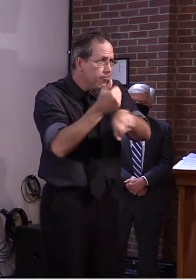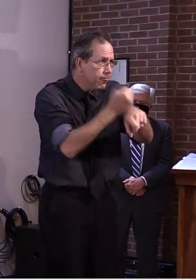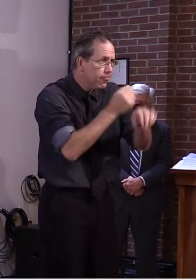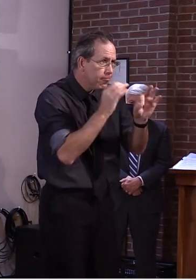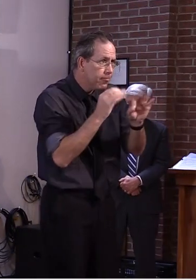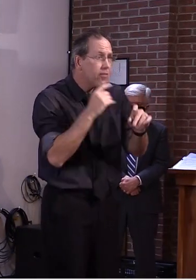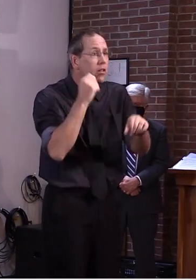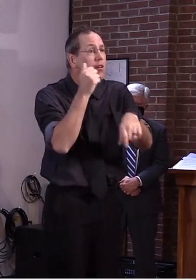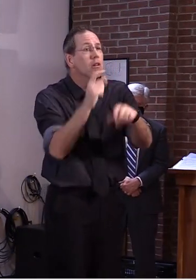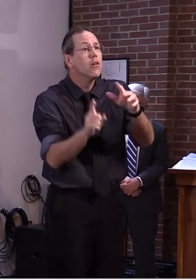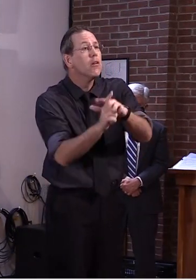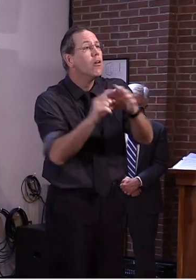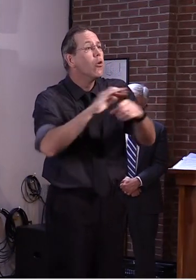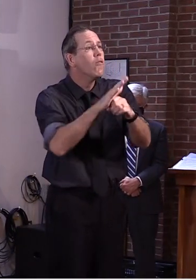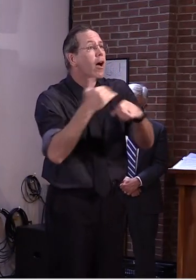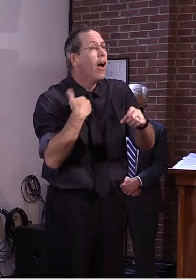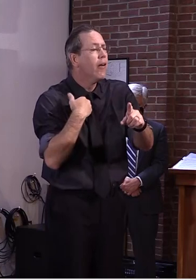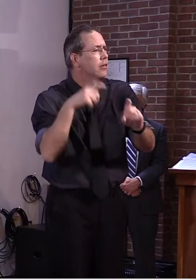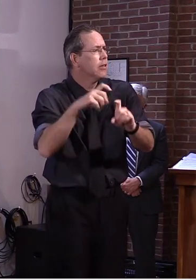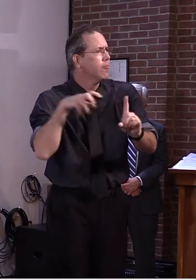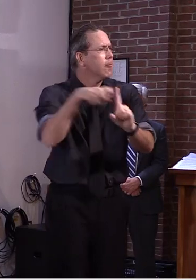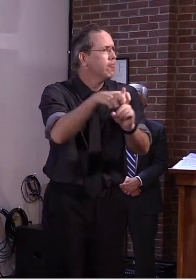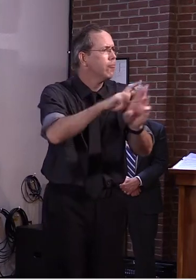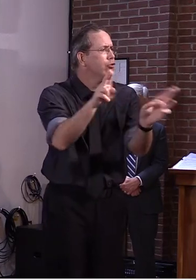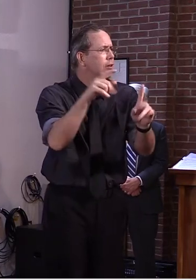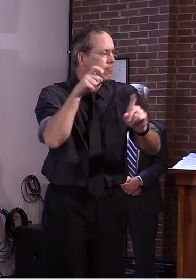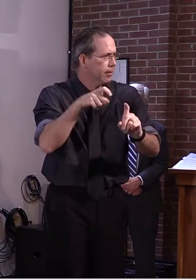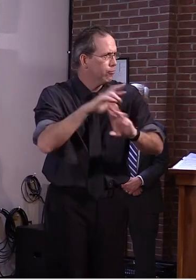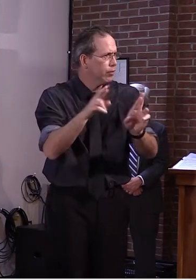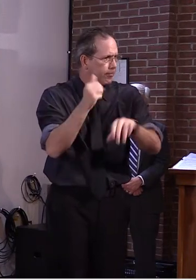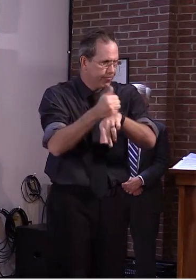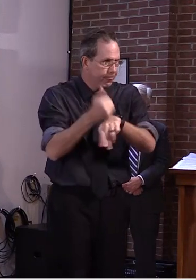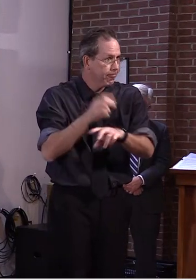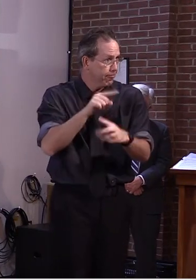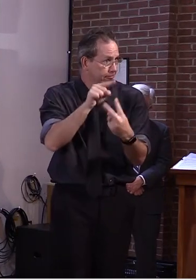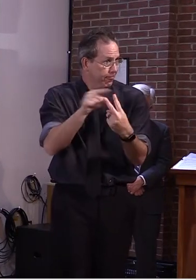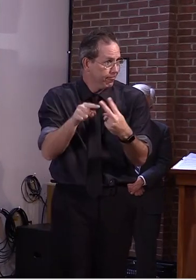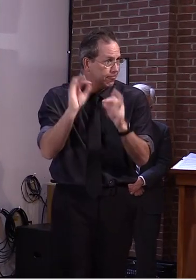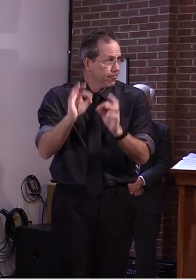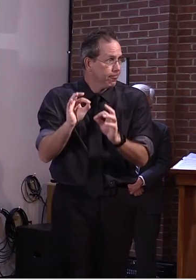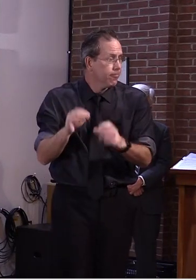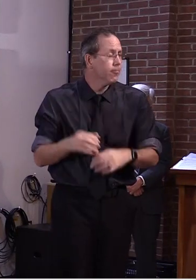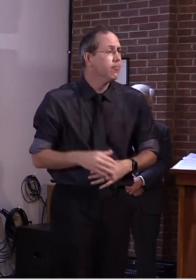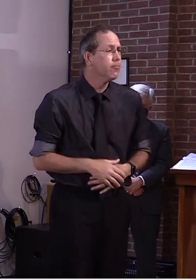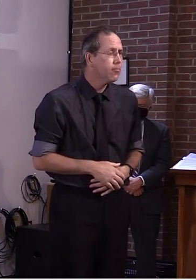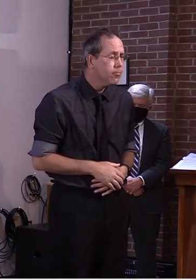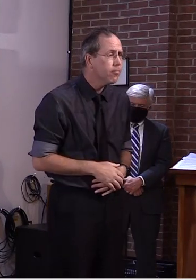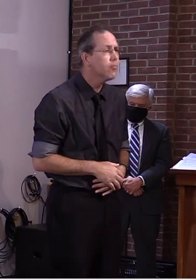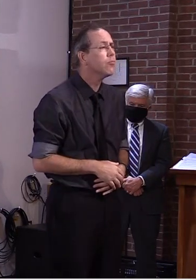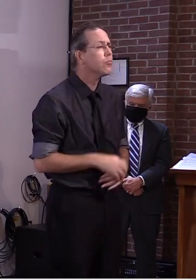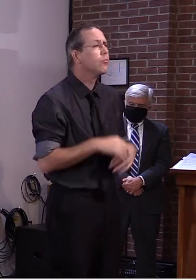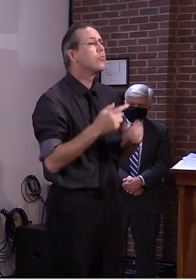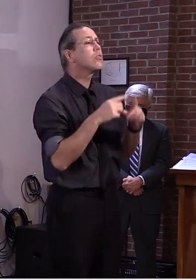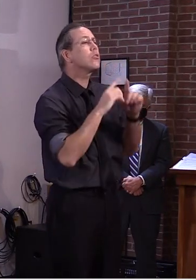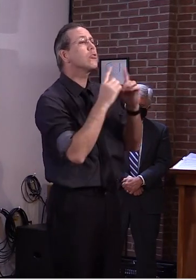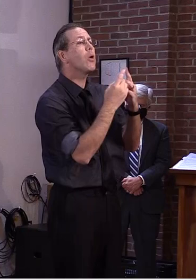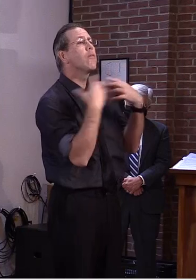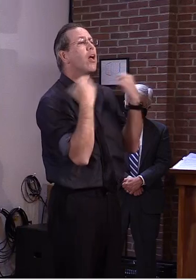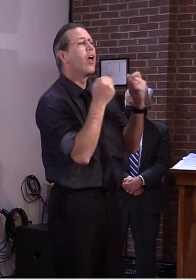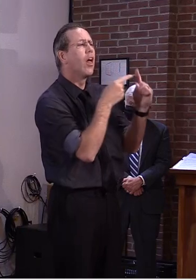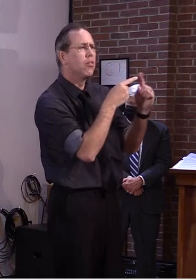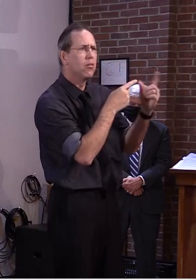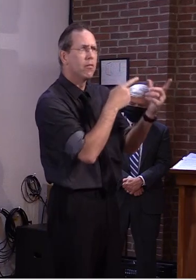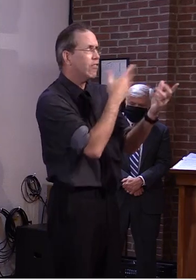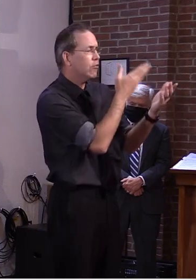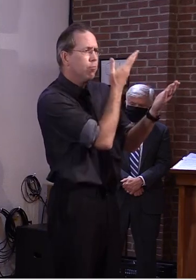new cases of the virus and prevent them from spreading. The ability of our health department to contain the virus has been proven when